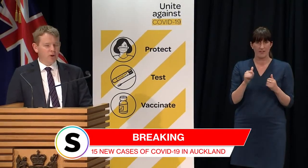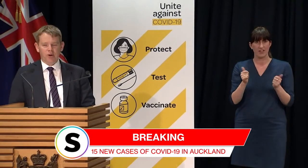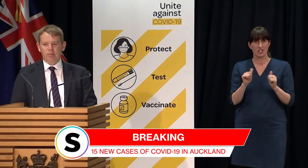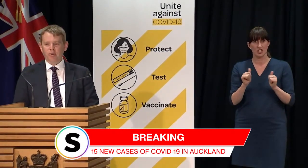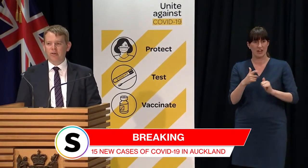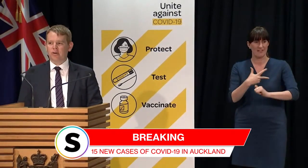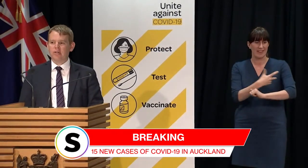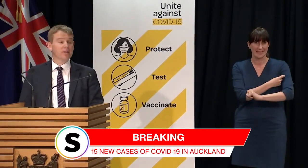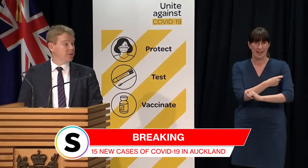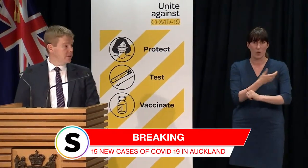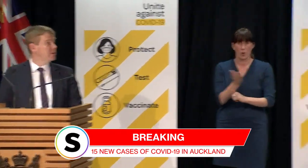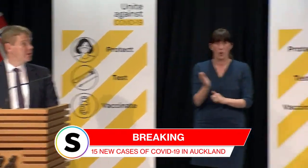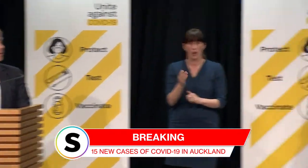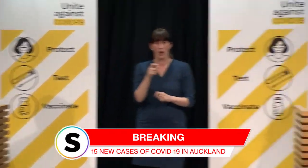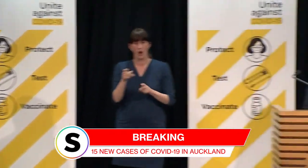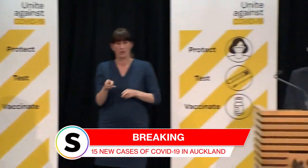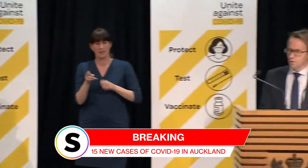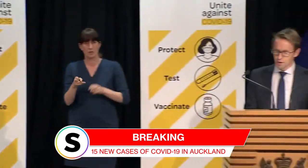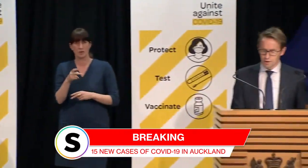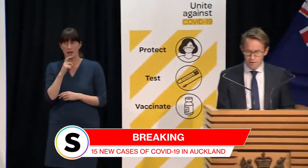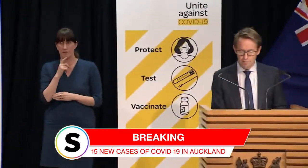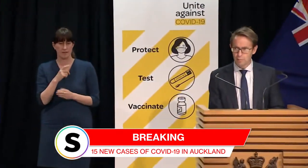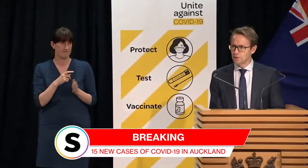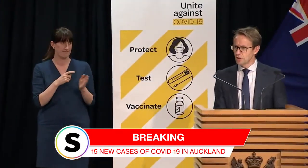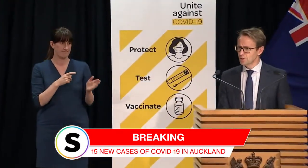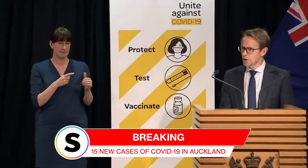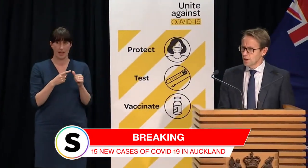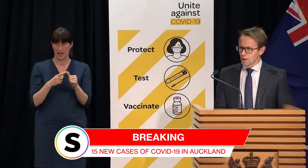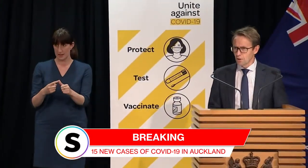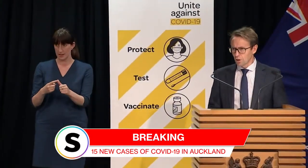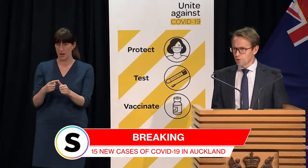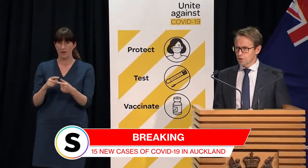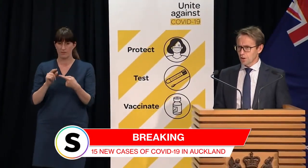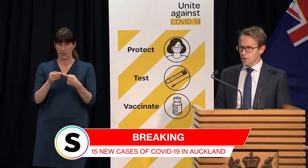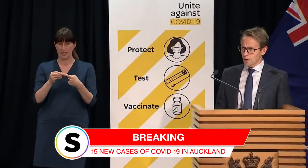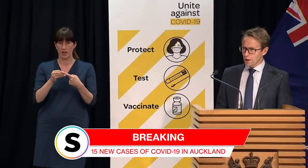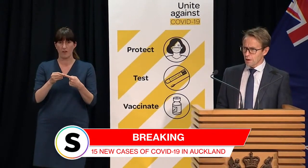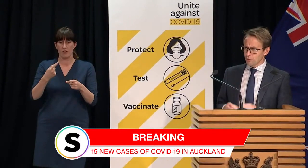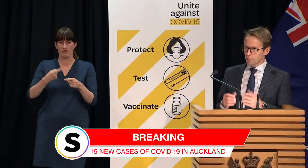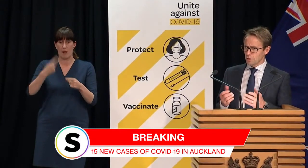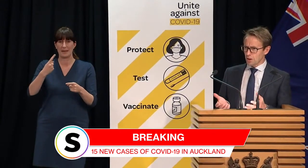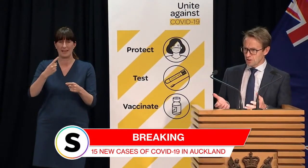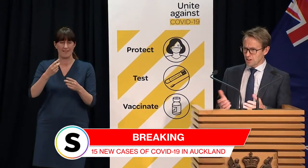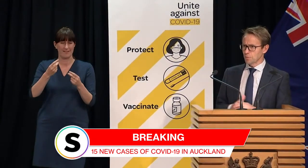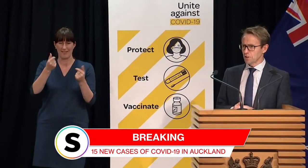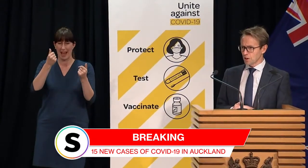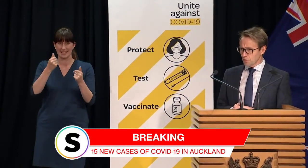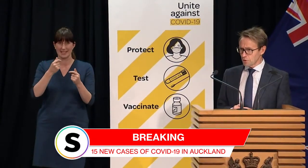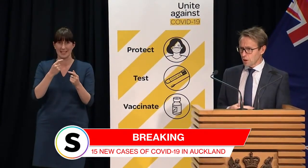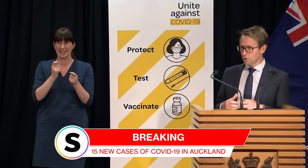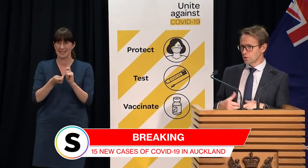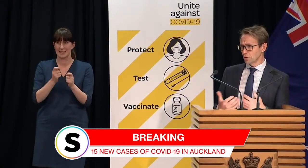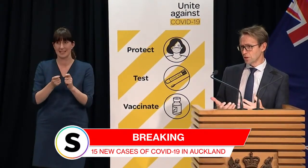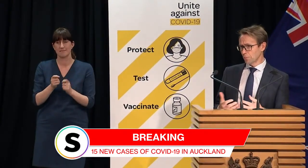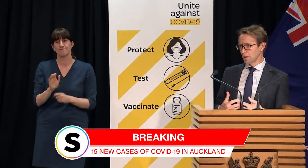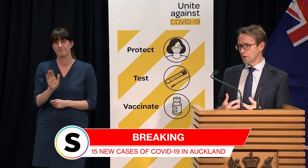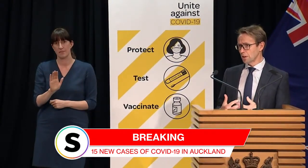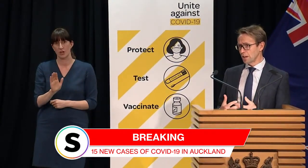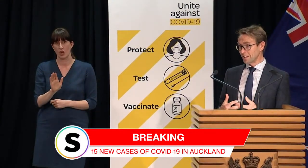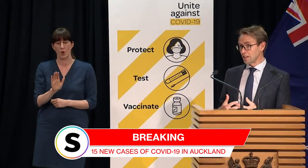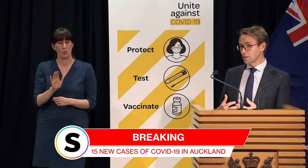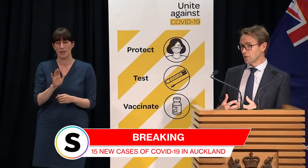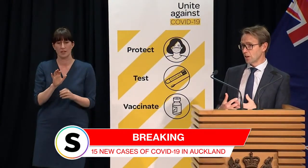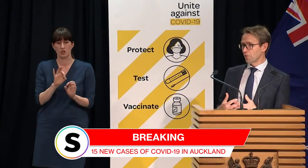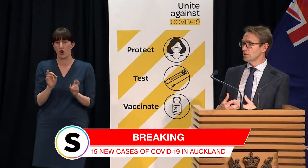comment on both of those. So on the rapid tests, no, there's a assessment done of everyone who turns up in